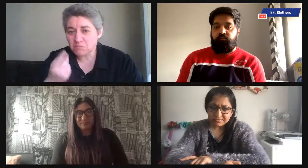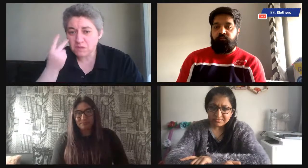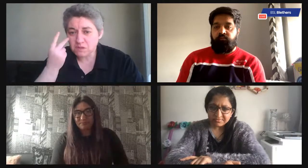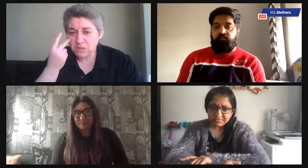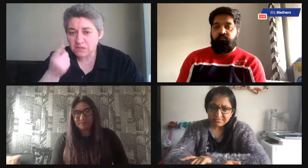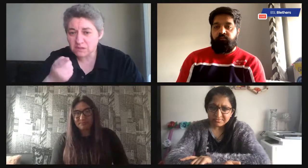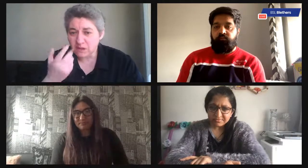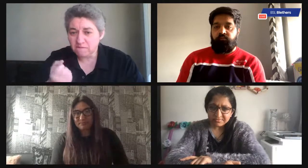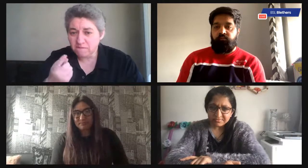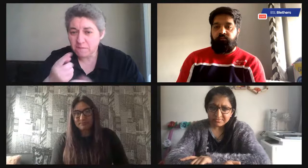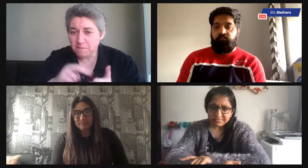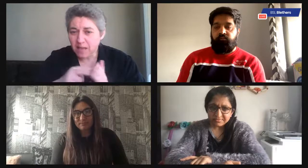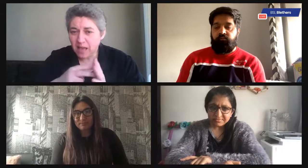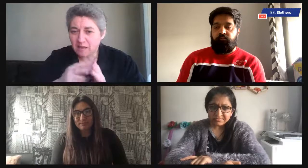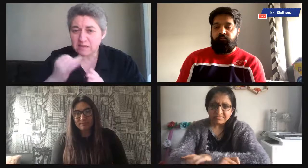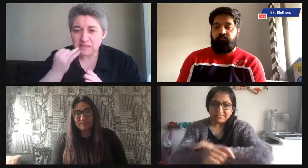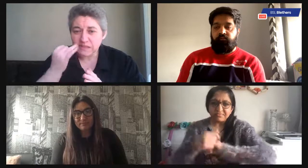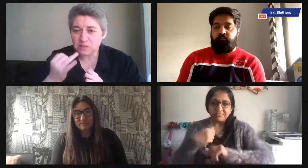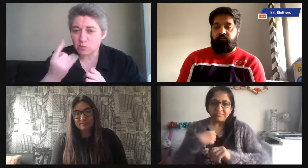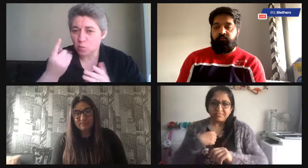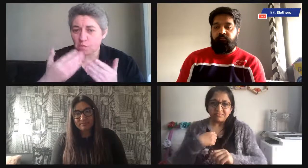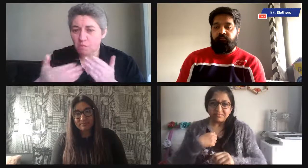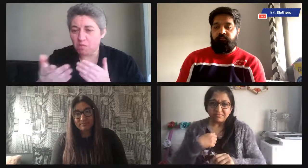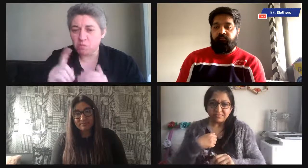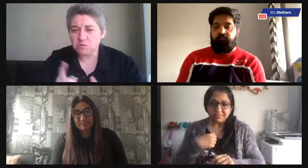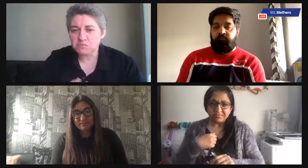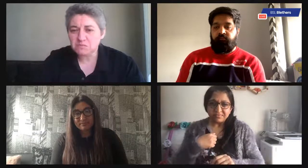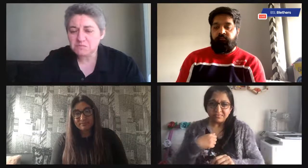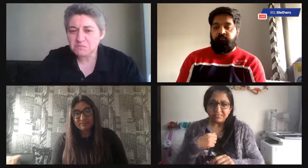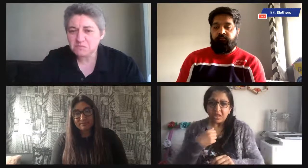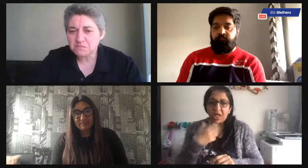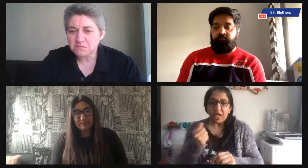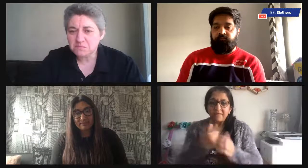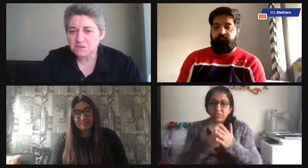groups? Well, Nafisa, could you answer that one?